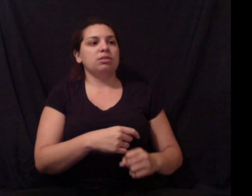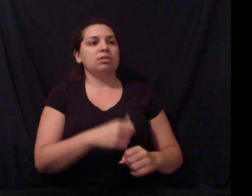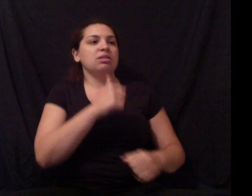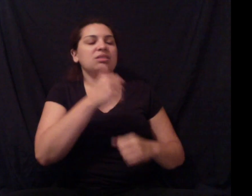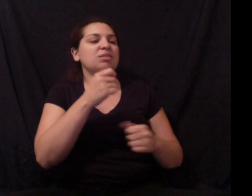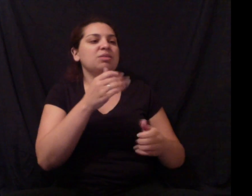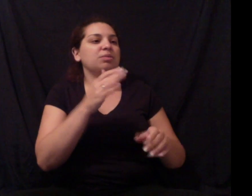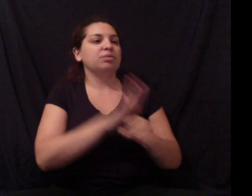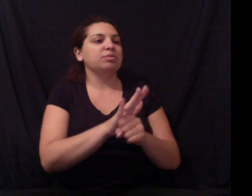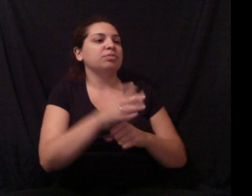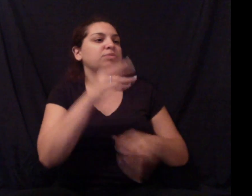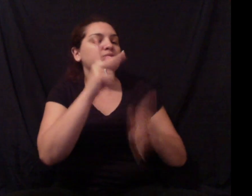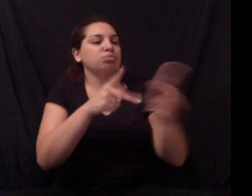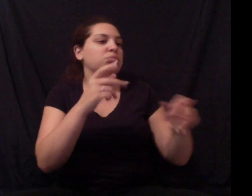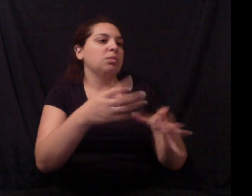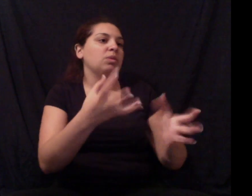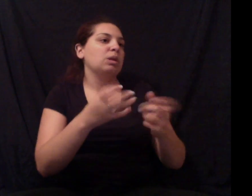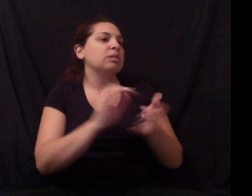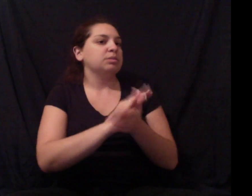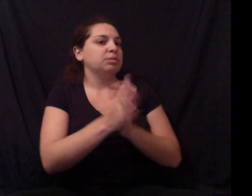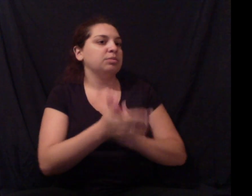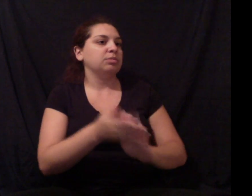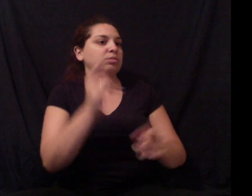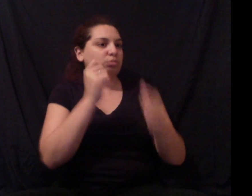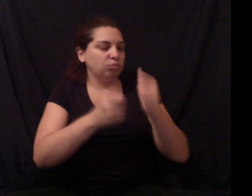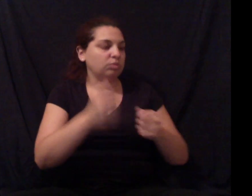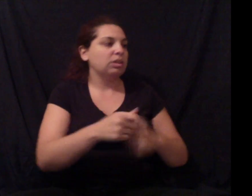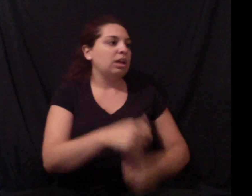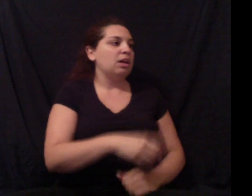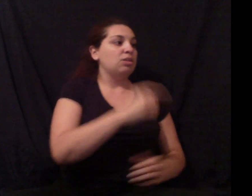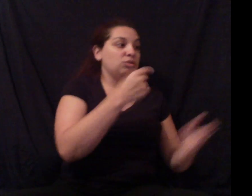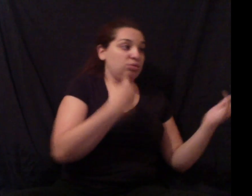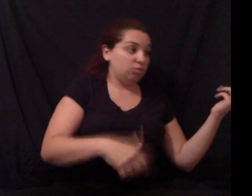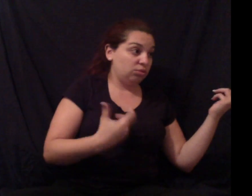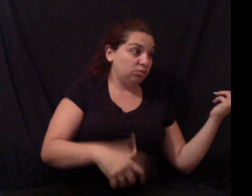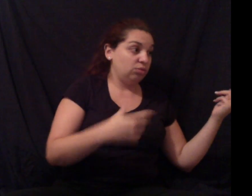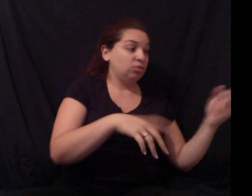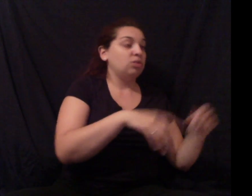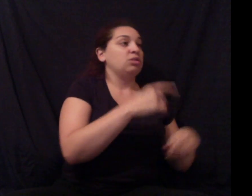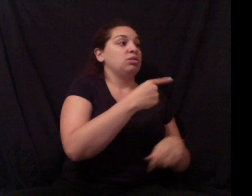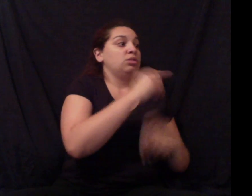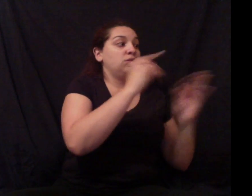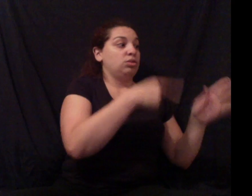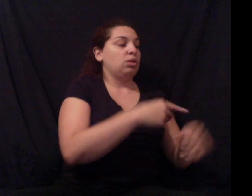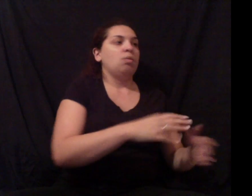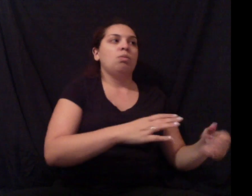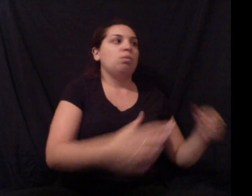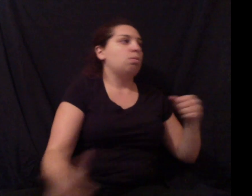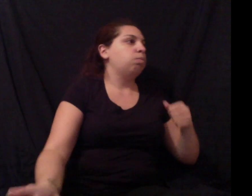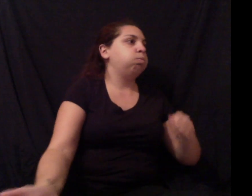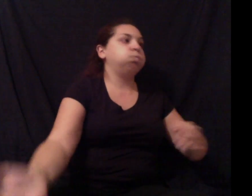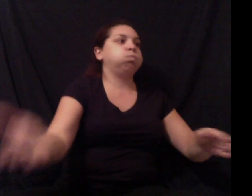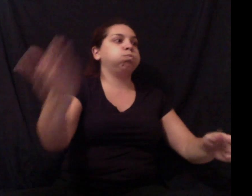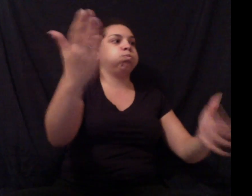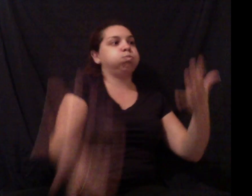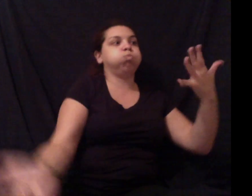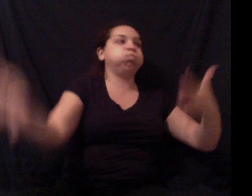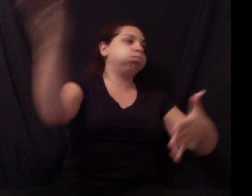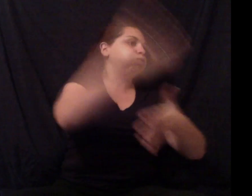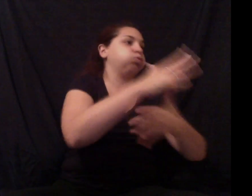teacher. He had 3 times the amount of students that I had at any given time. My dad also teaches guitars. So I was always struggling